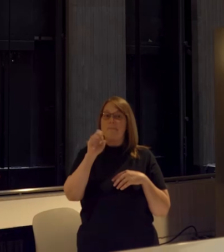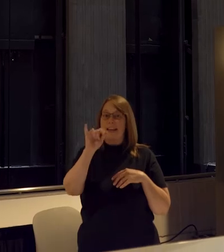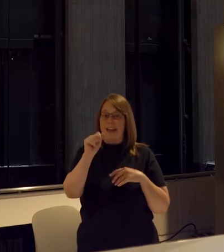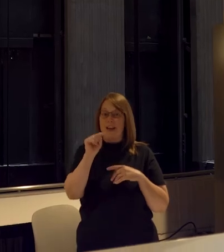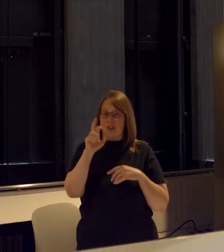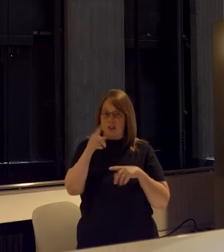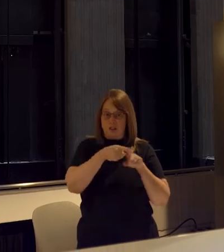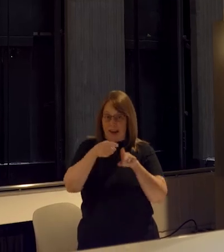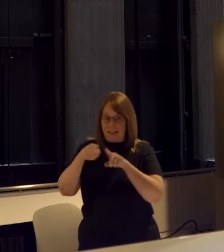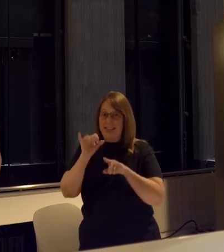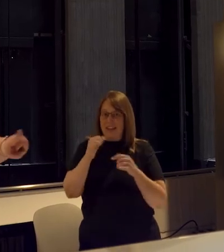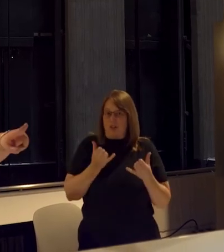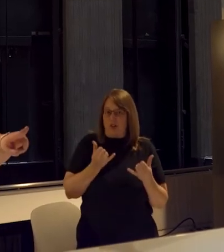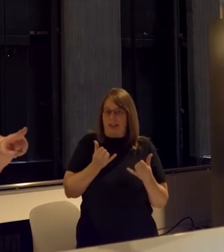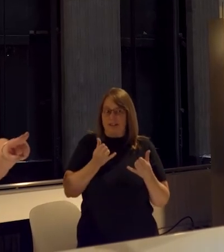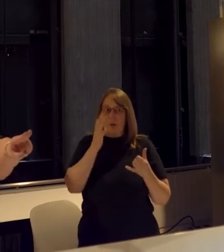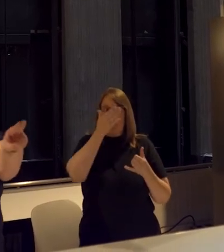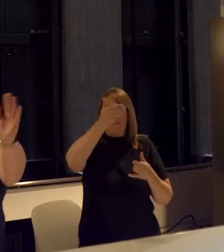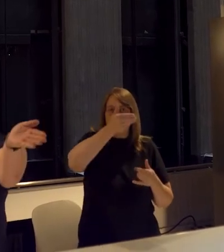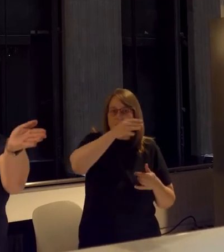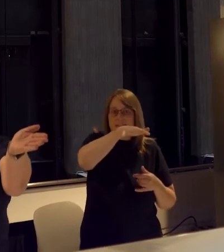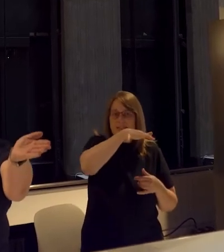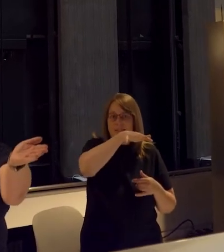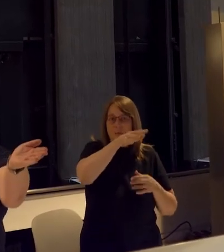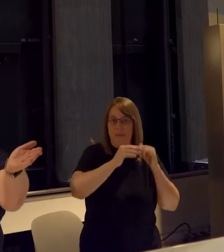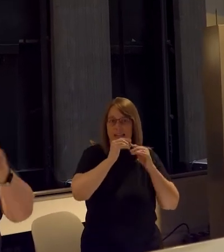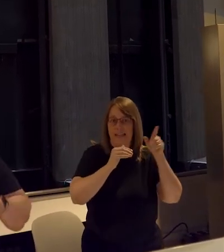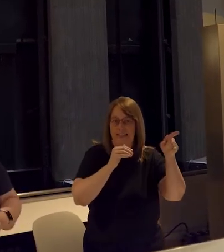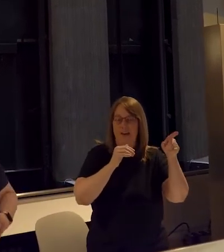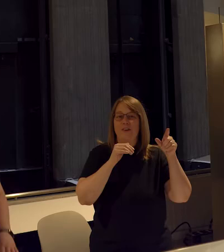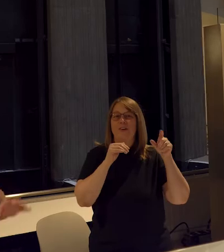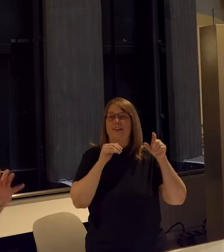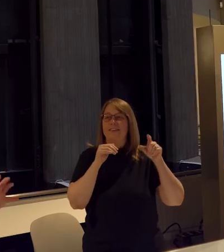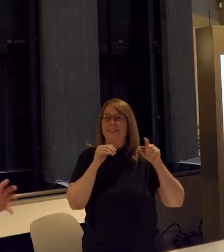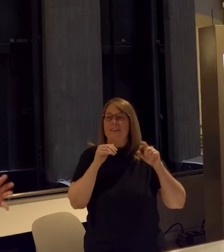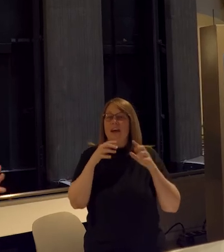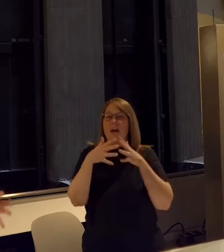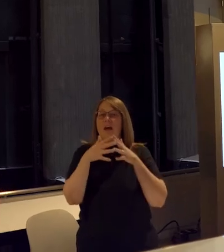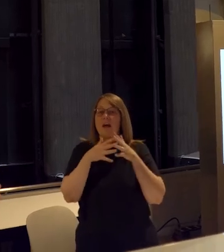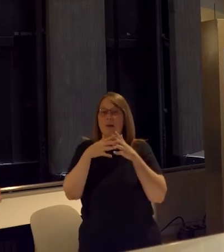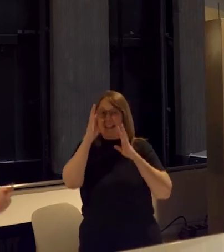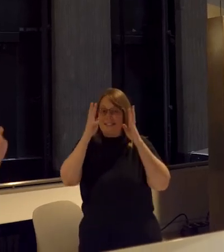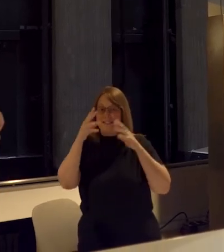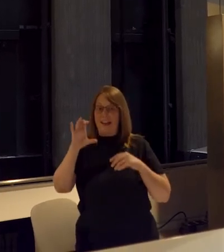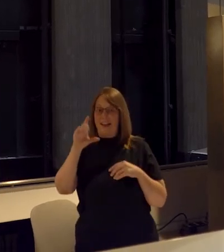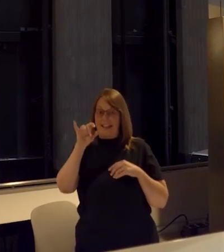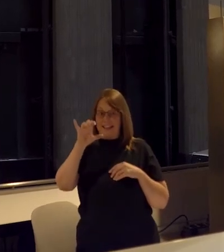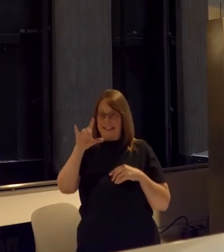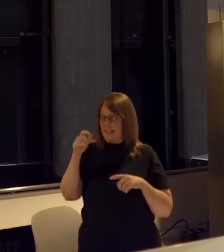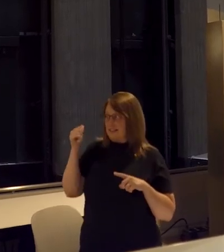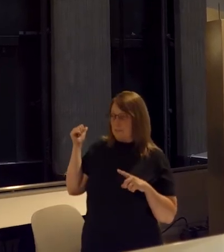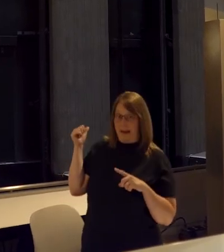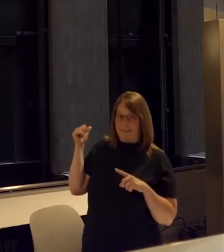current stuff. They are in the front of the building, the direction I'm facing. American Sci-Fi Classics is in the back